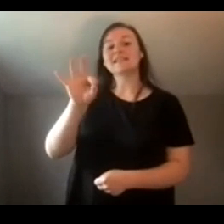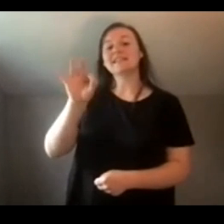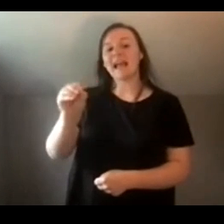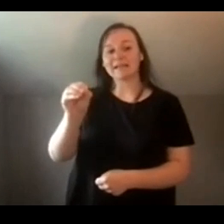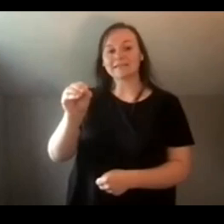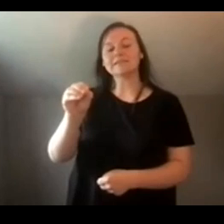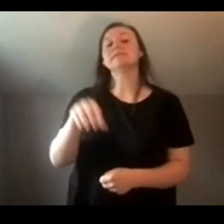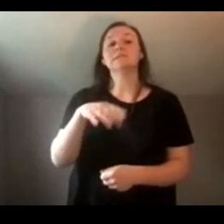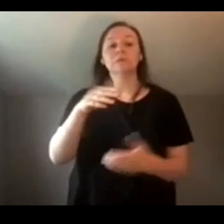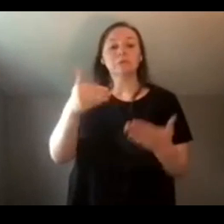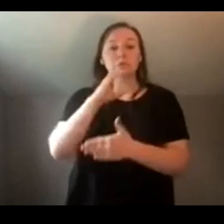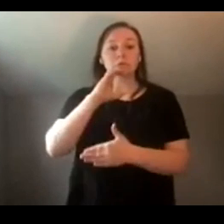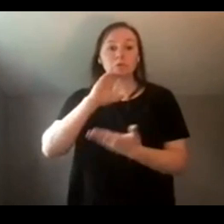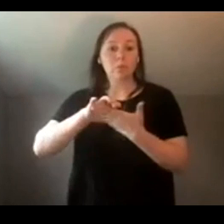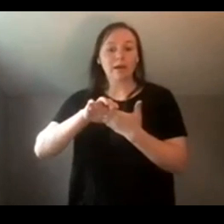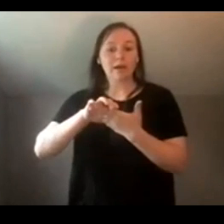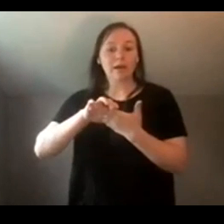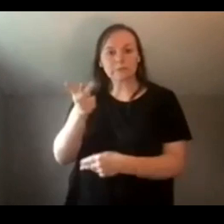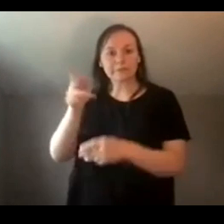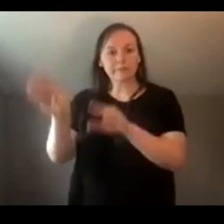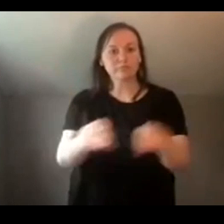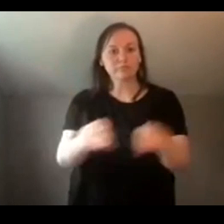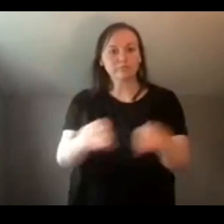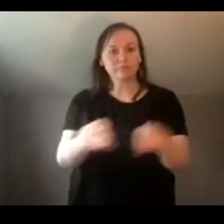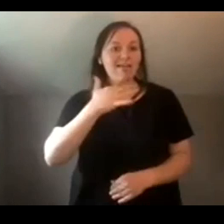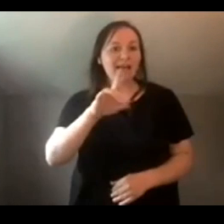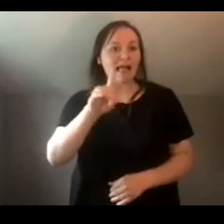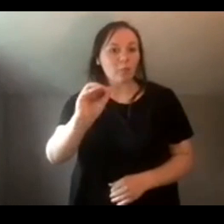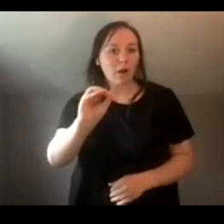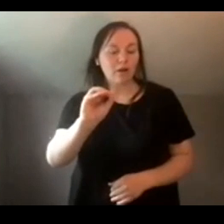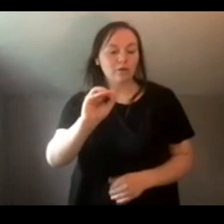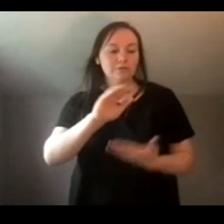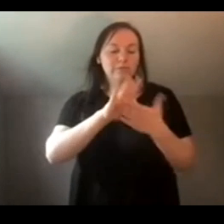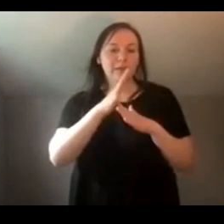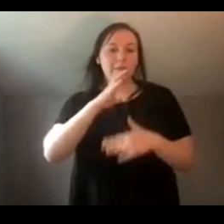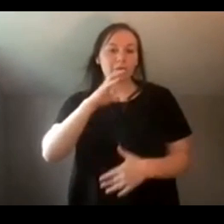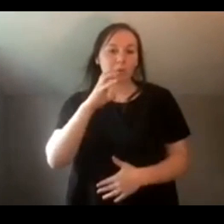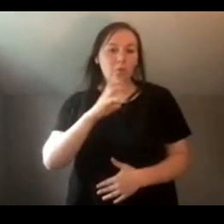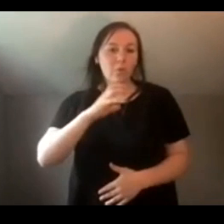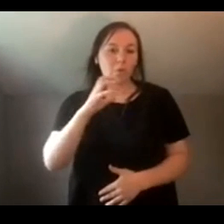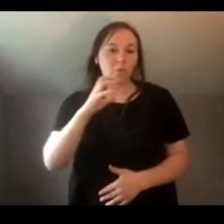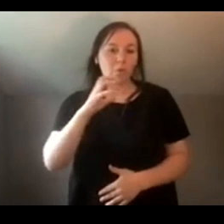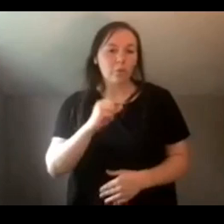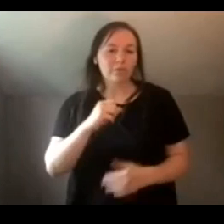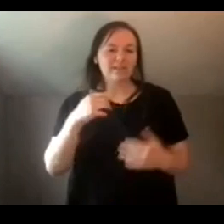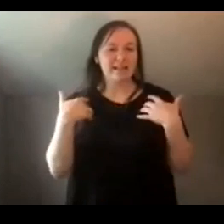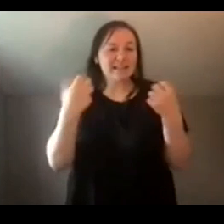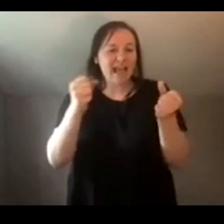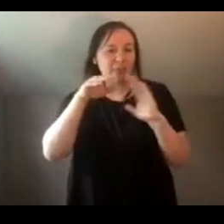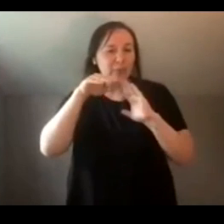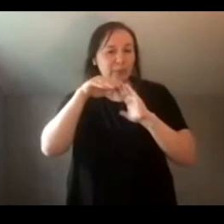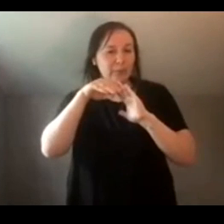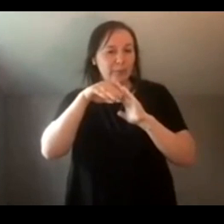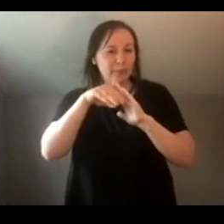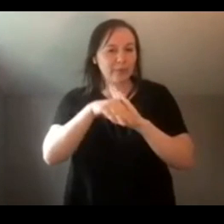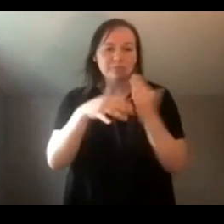to Colorado. The Reverend Rice was aging and his health was deteriorating, but he worked diligently